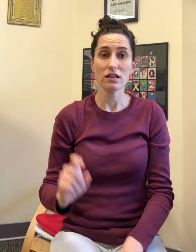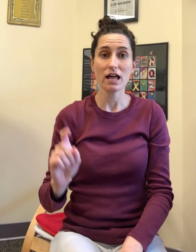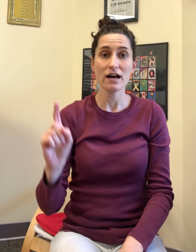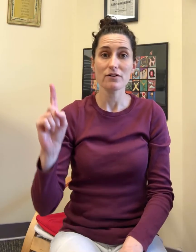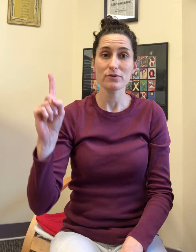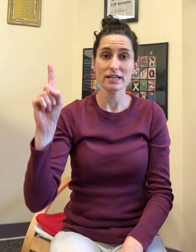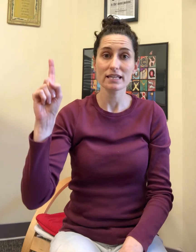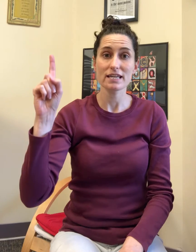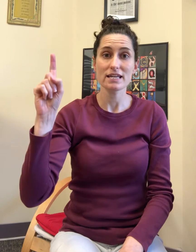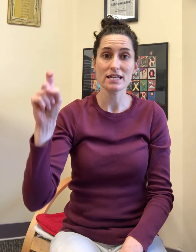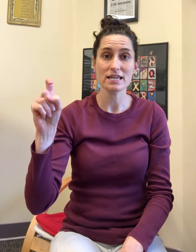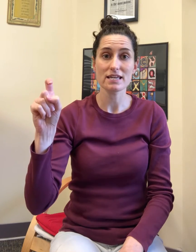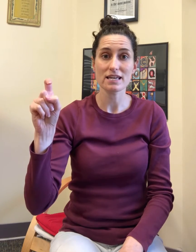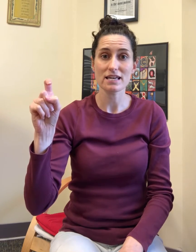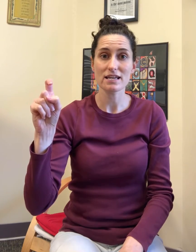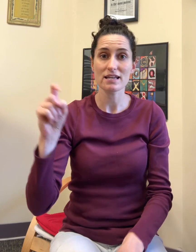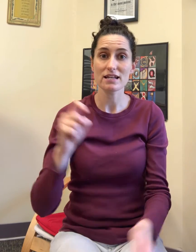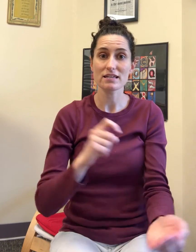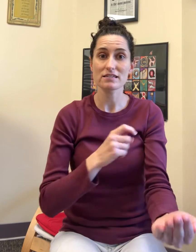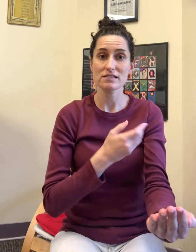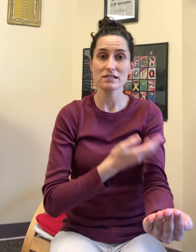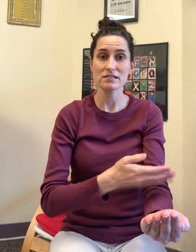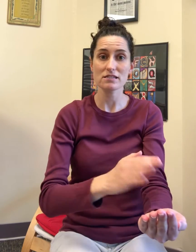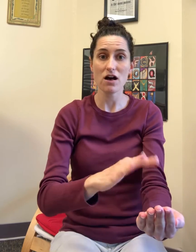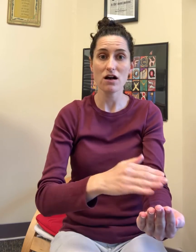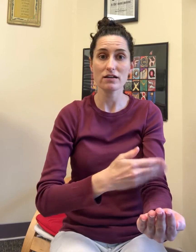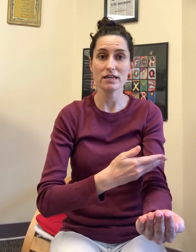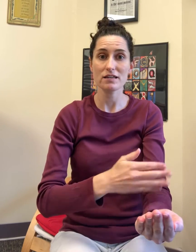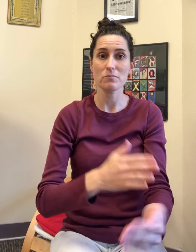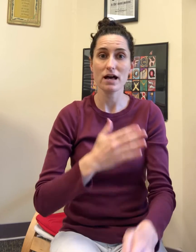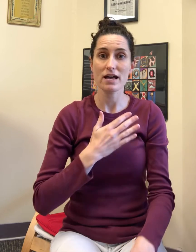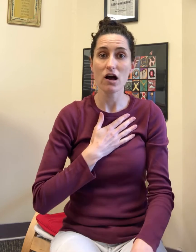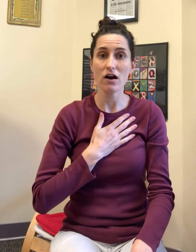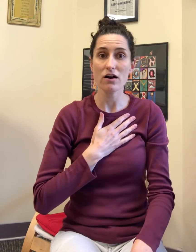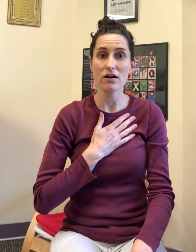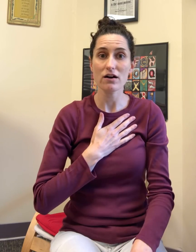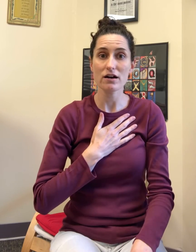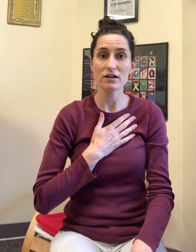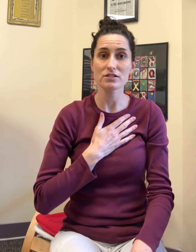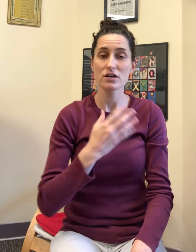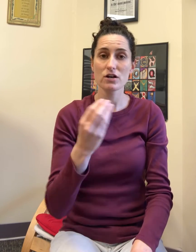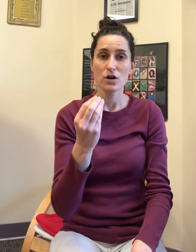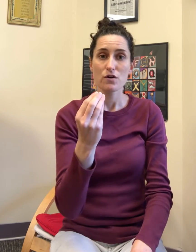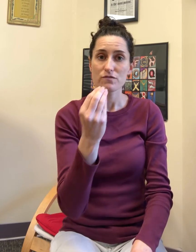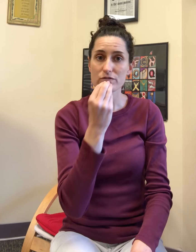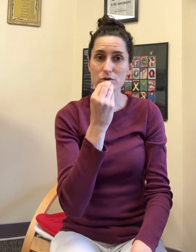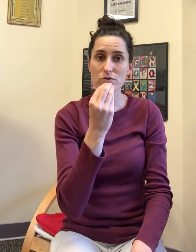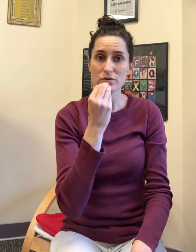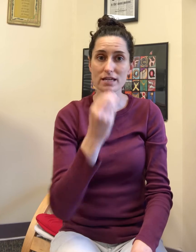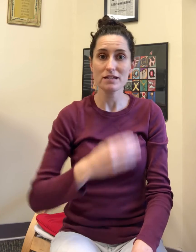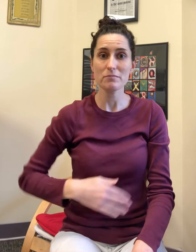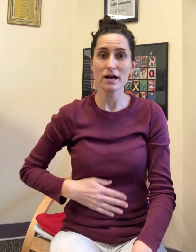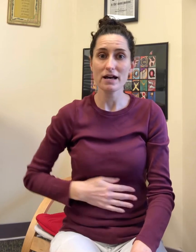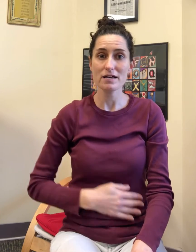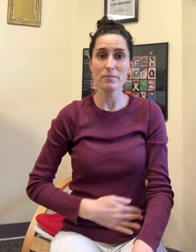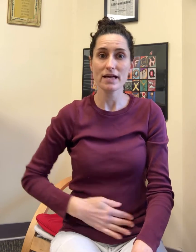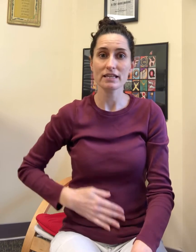I really need is a song in my heart, food in my belly,